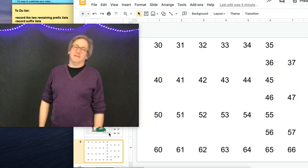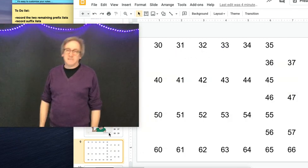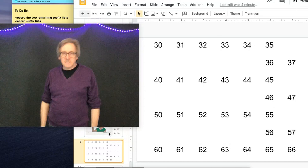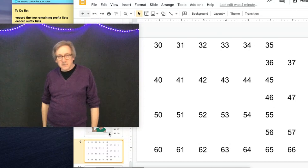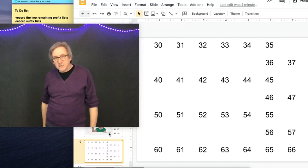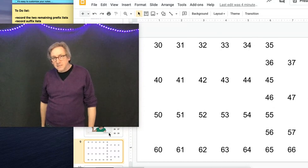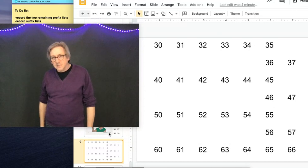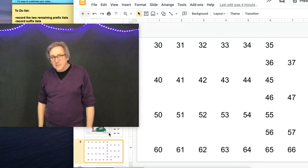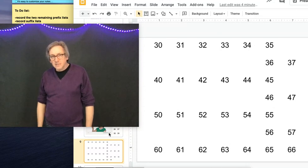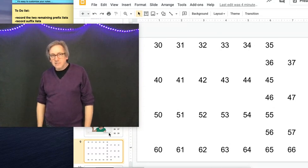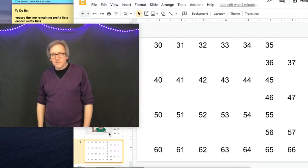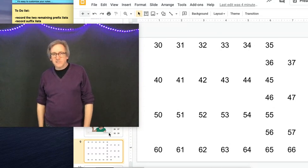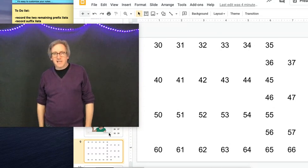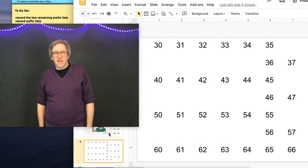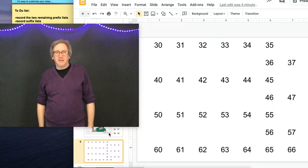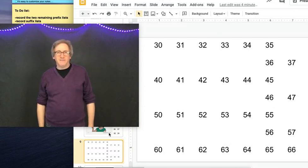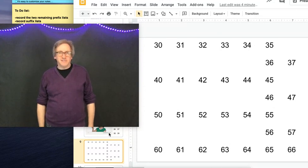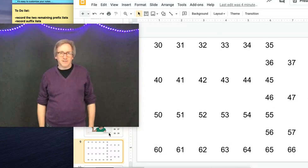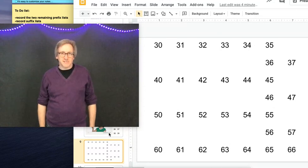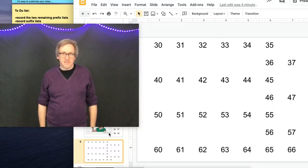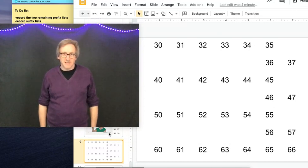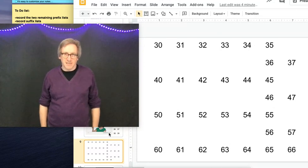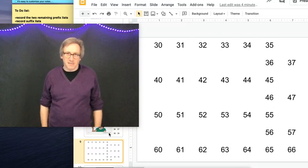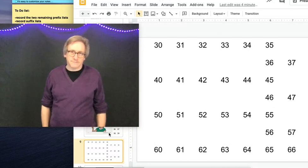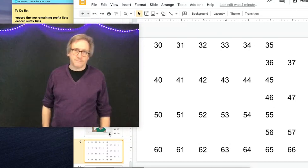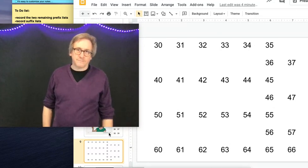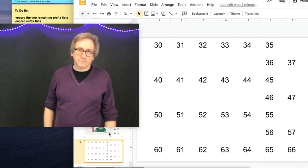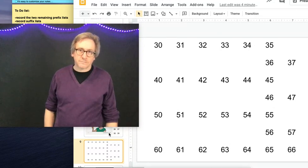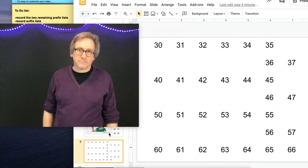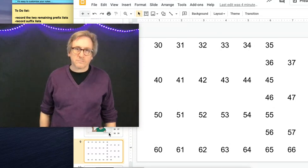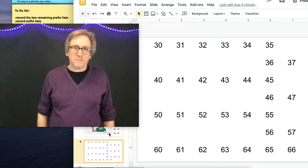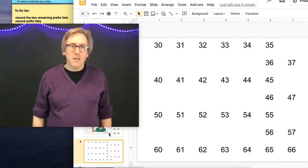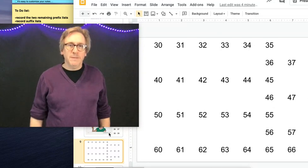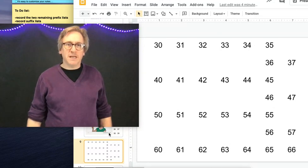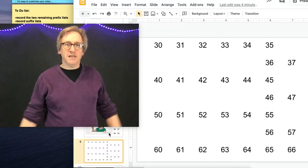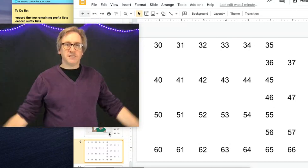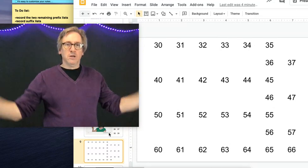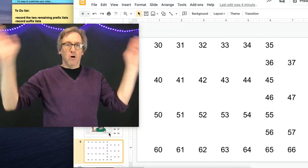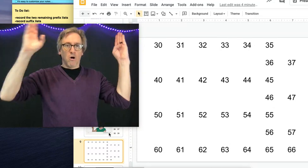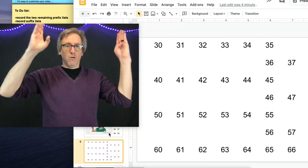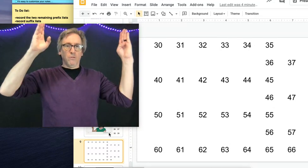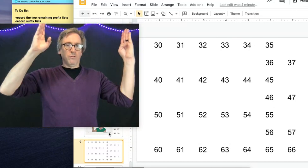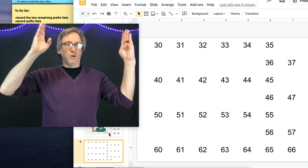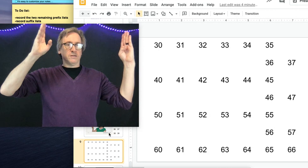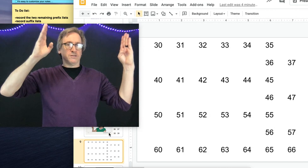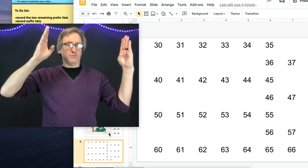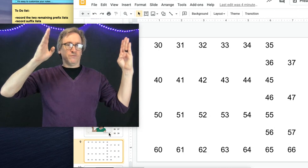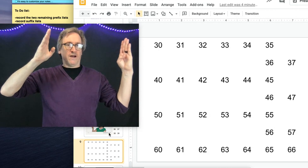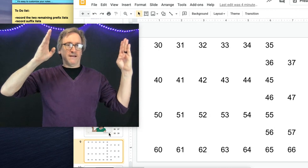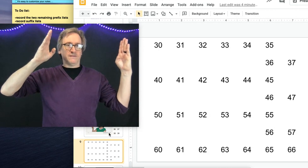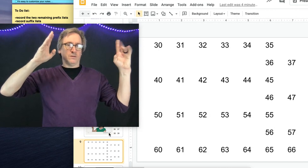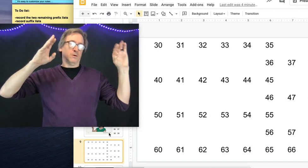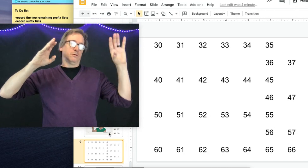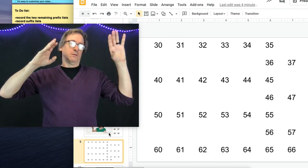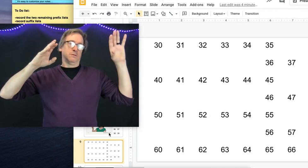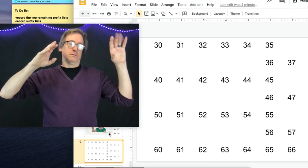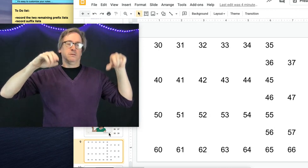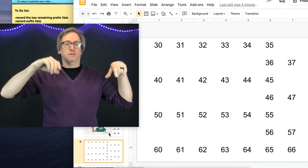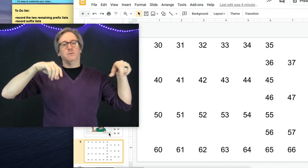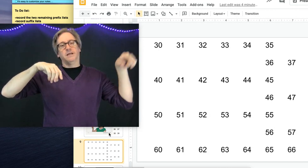out like this, so it's kind of easier to see. Because all the 1s through 5s,